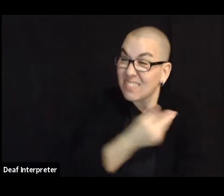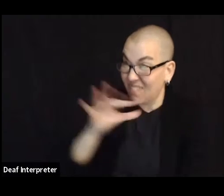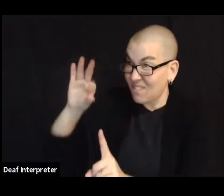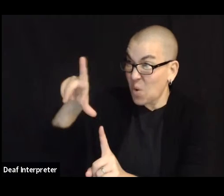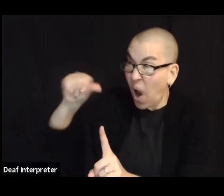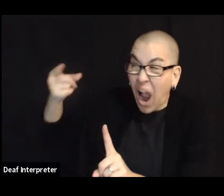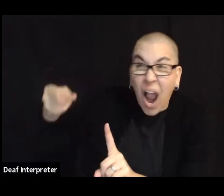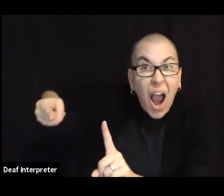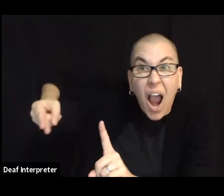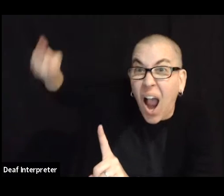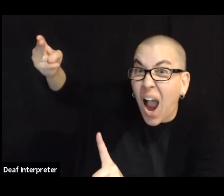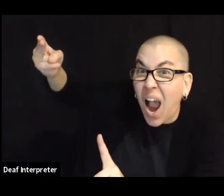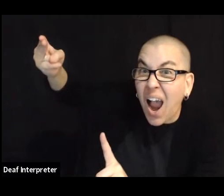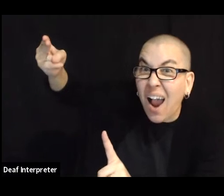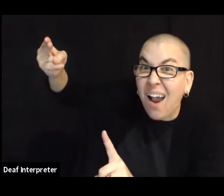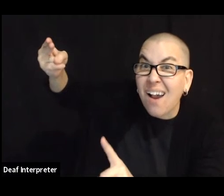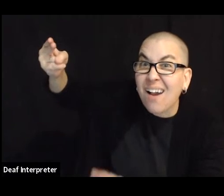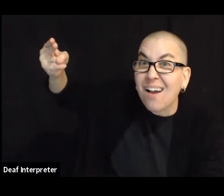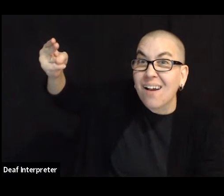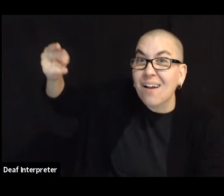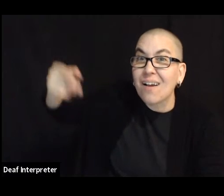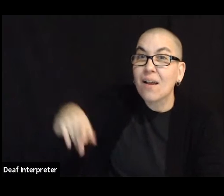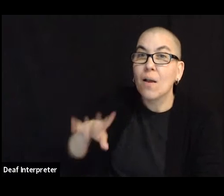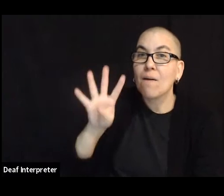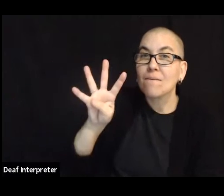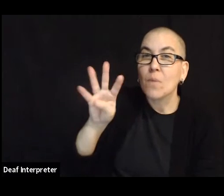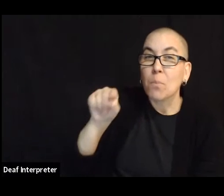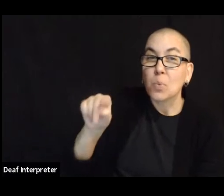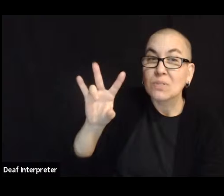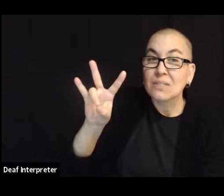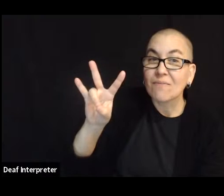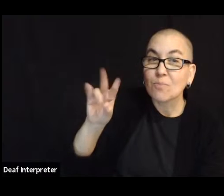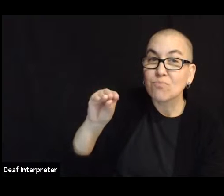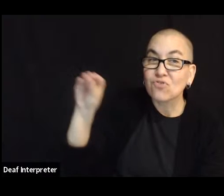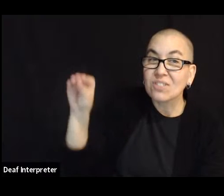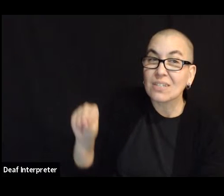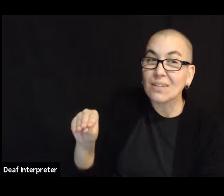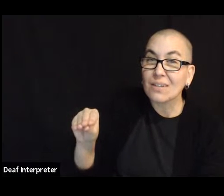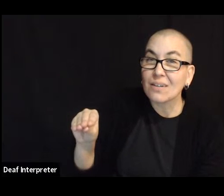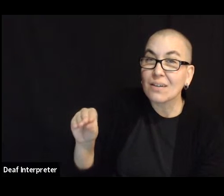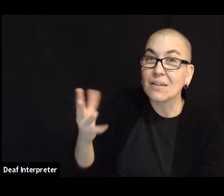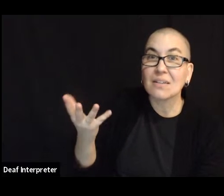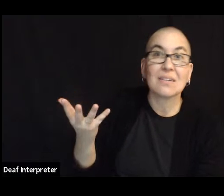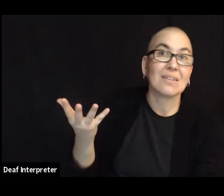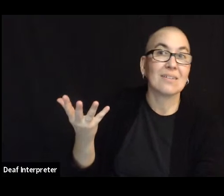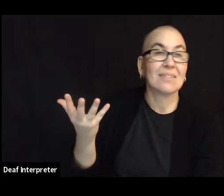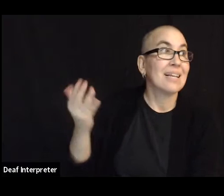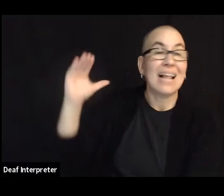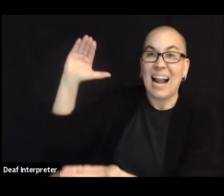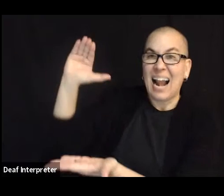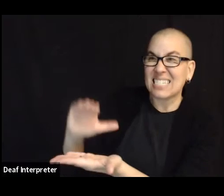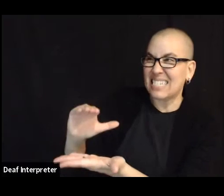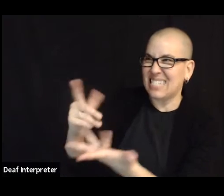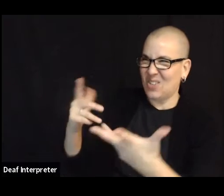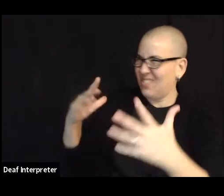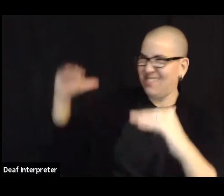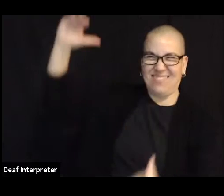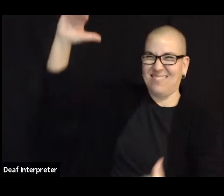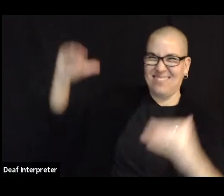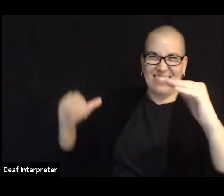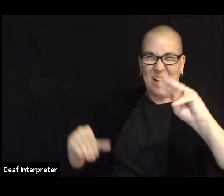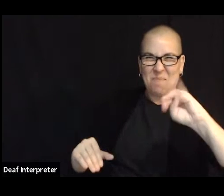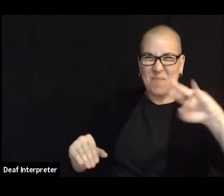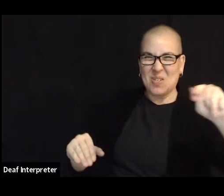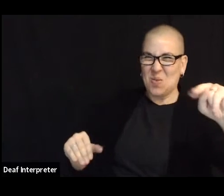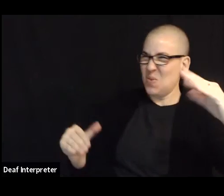is 4.7% have been given to seniors, which is lower. And what do you attribute these differences to when you're comparing state to state?